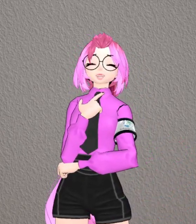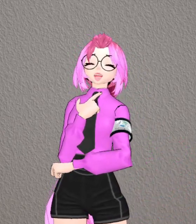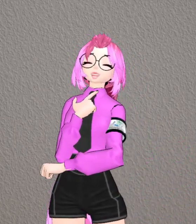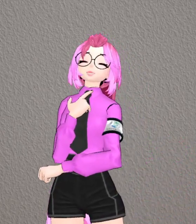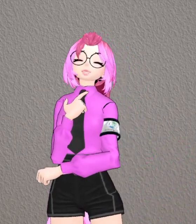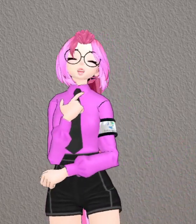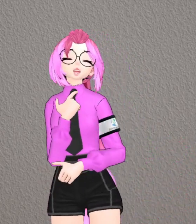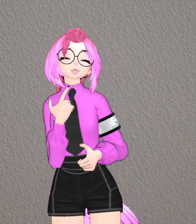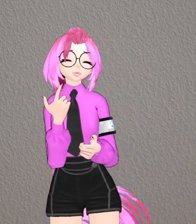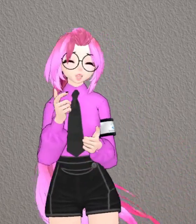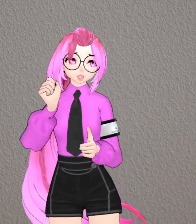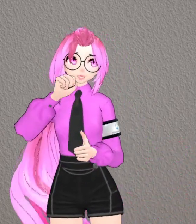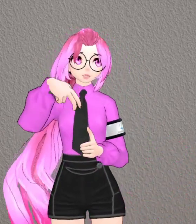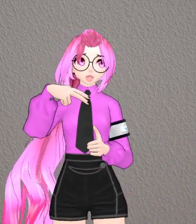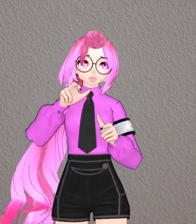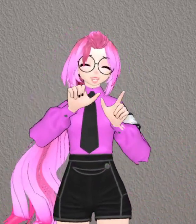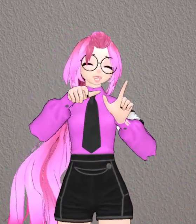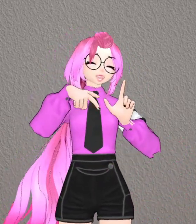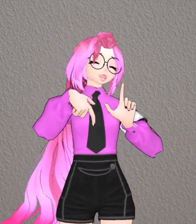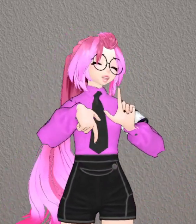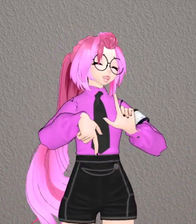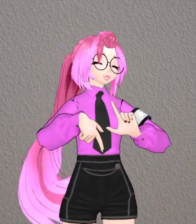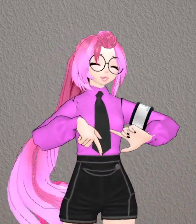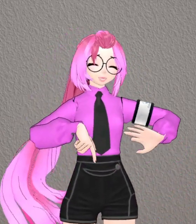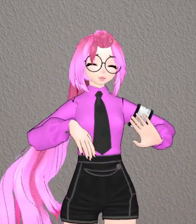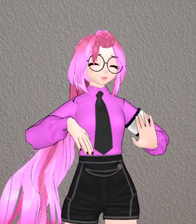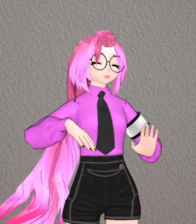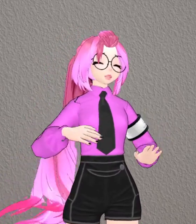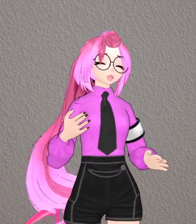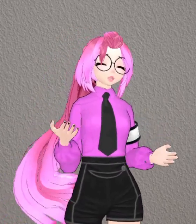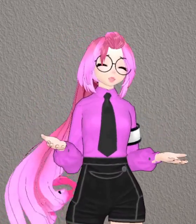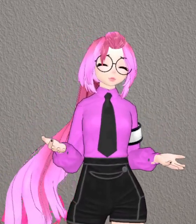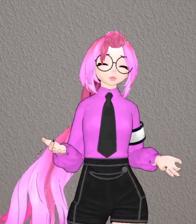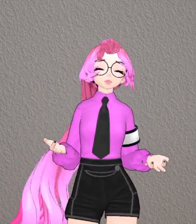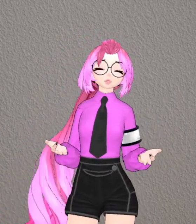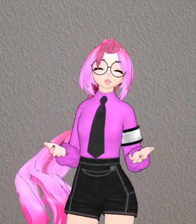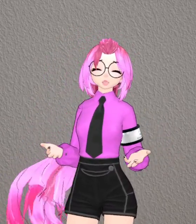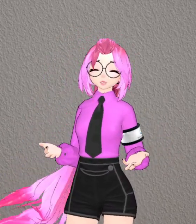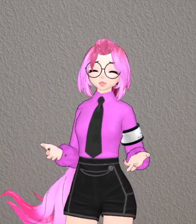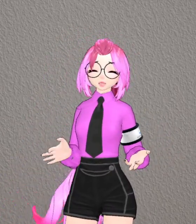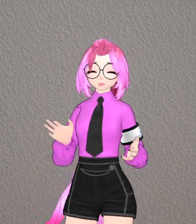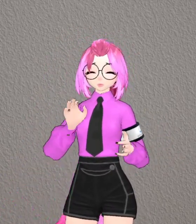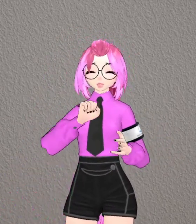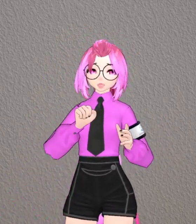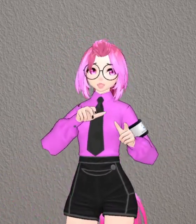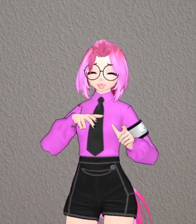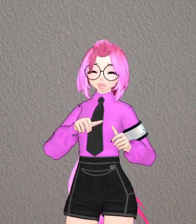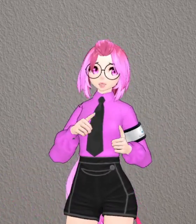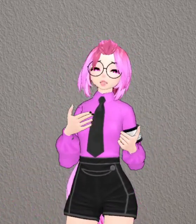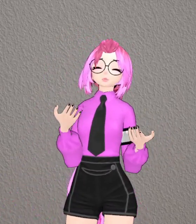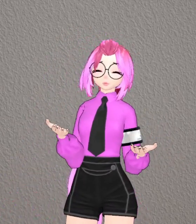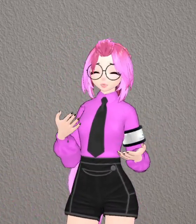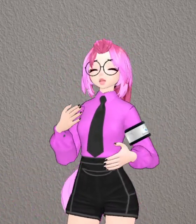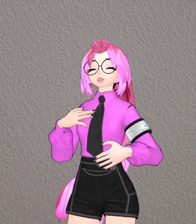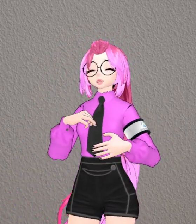Respawn. So what does spawn actually mean? Ignore Do you know what spawn means? Spawn could